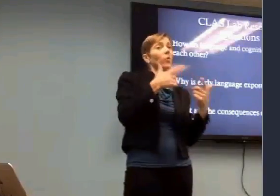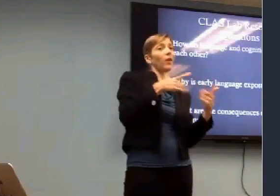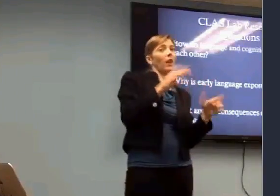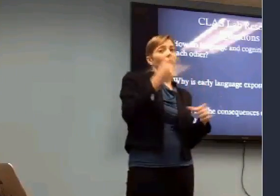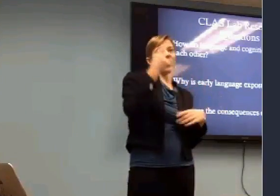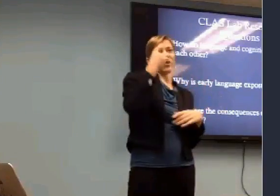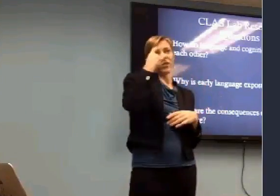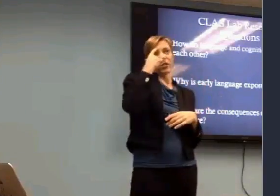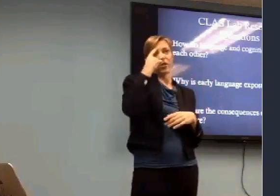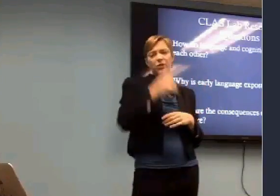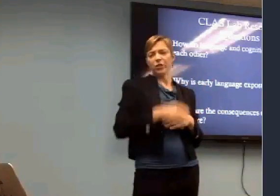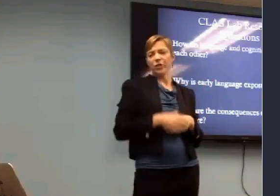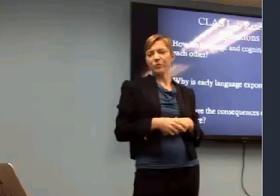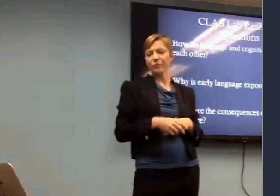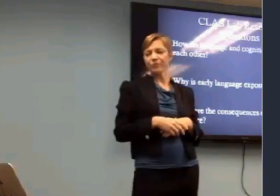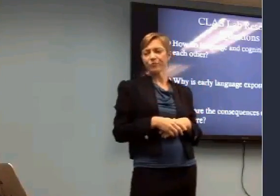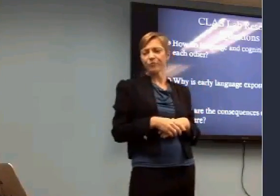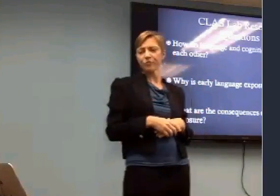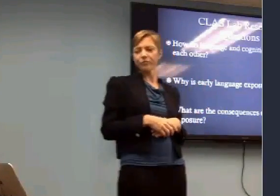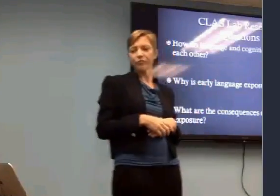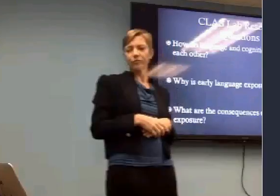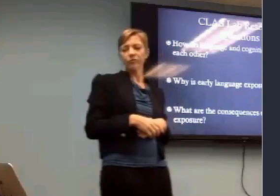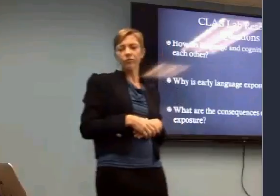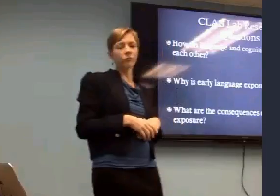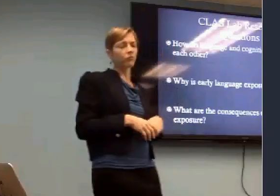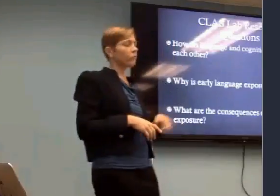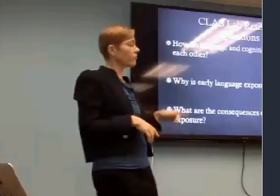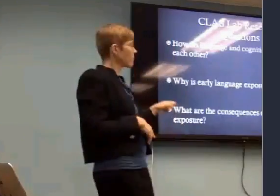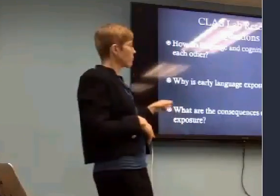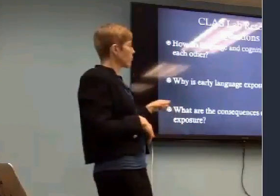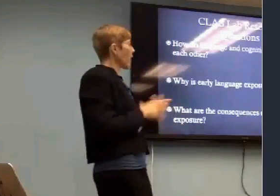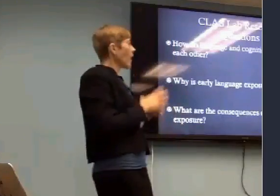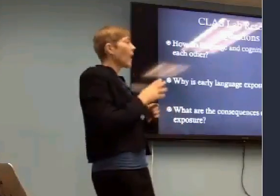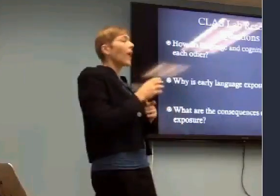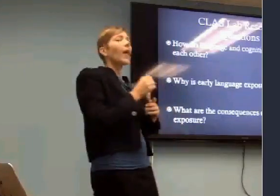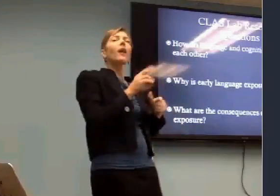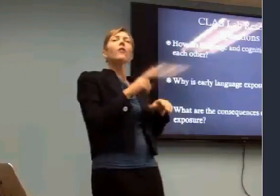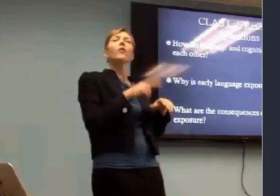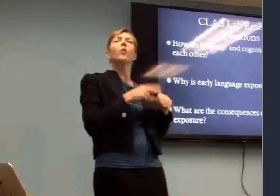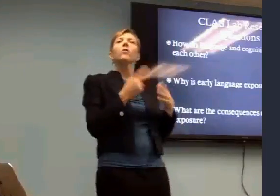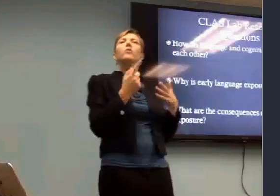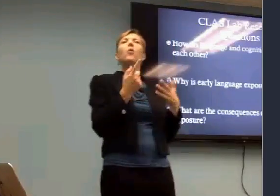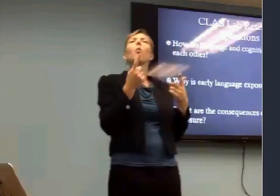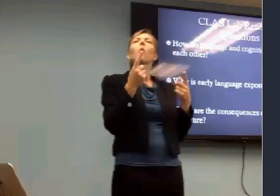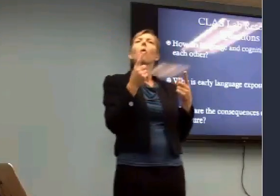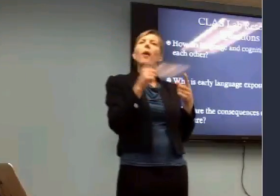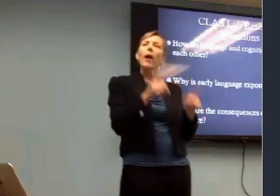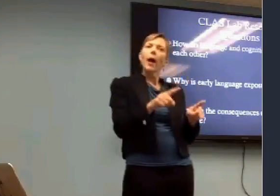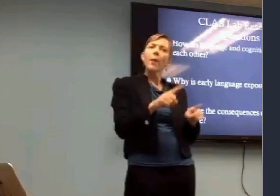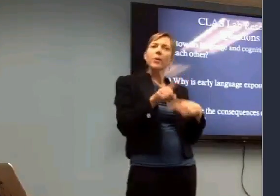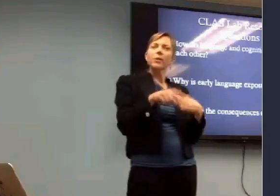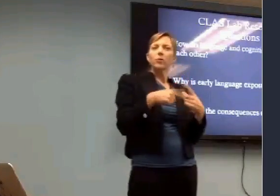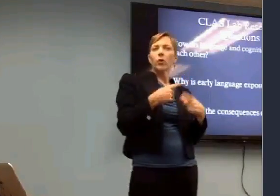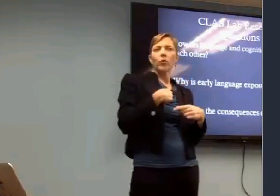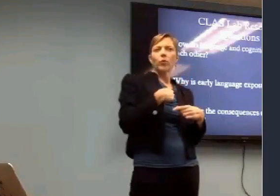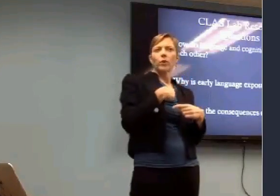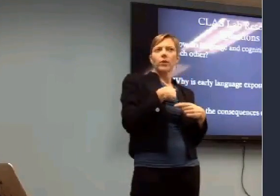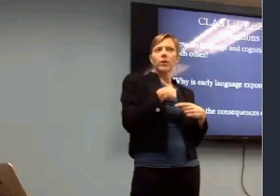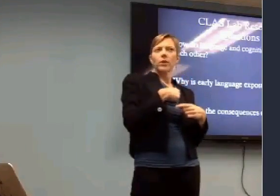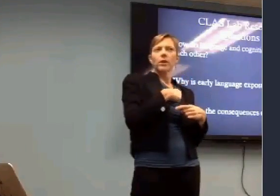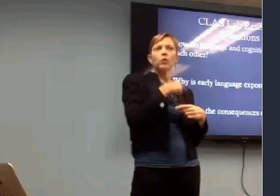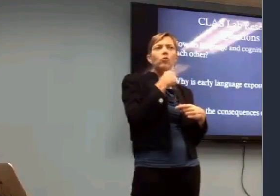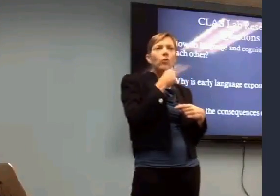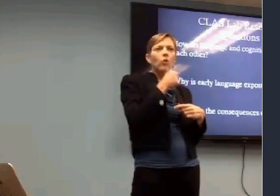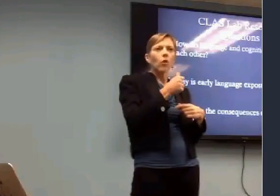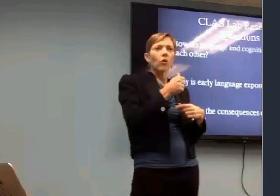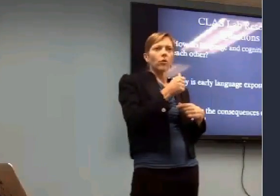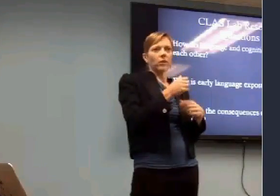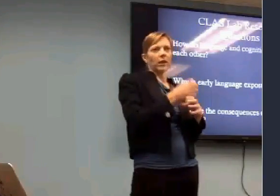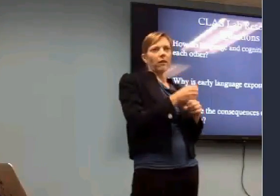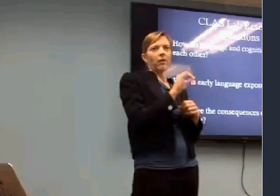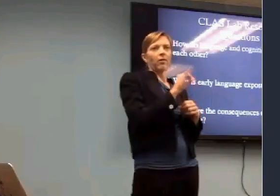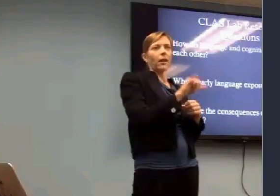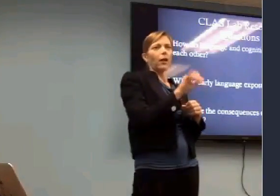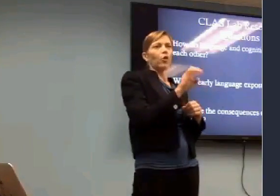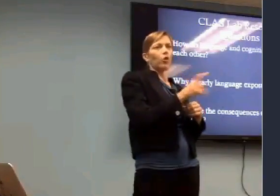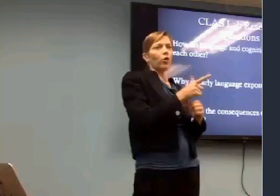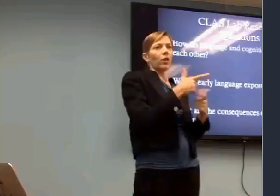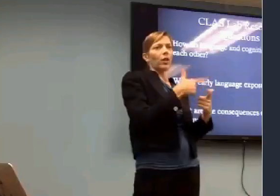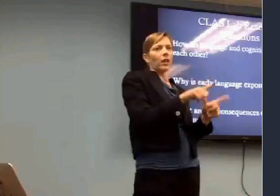the relationship between language and cognition. And lastly, of course, what happens when we don't